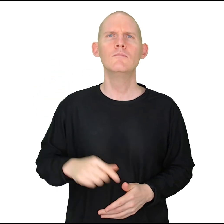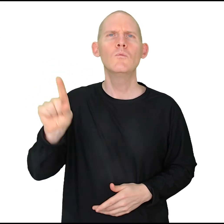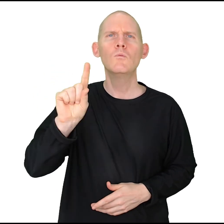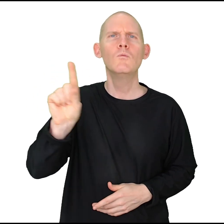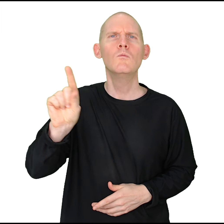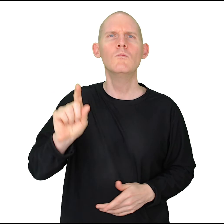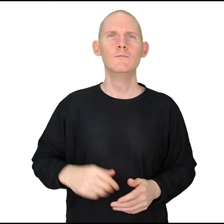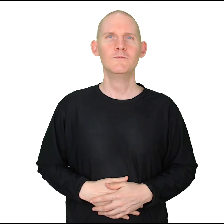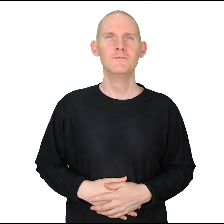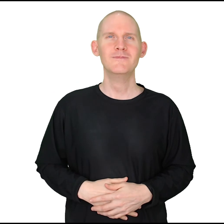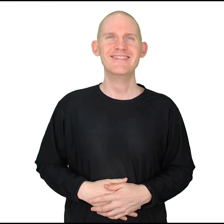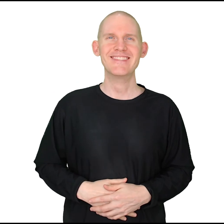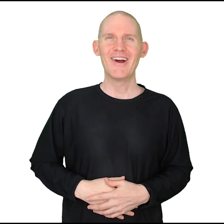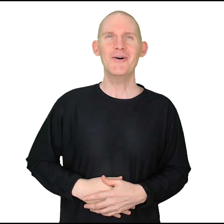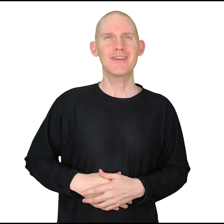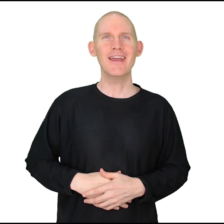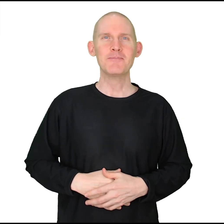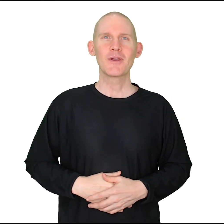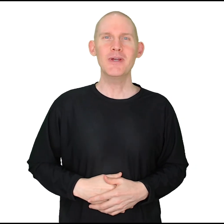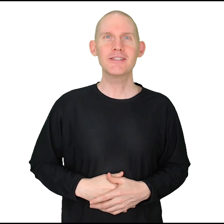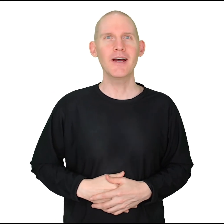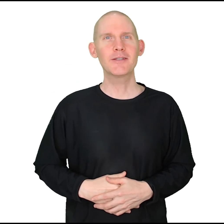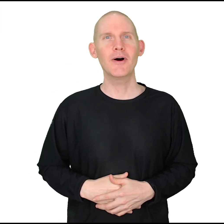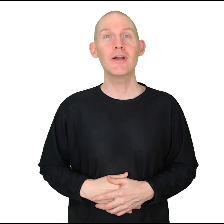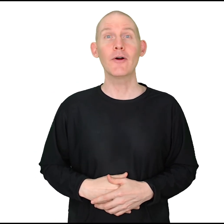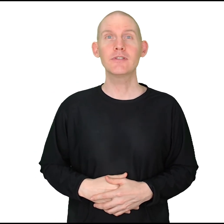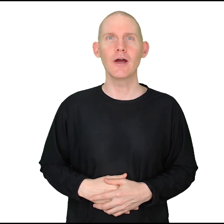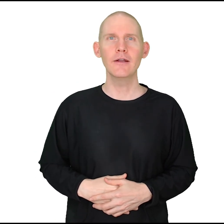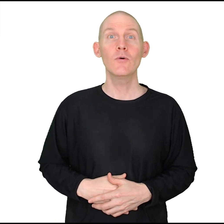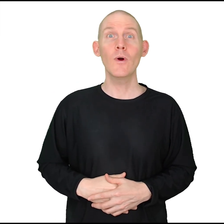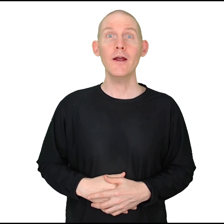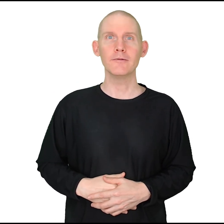Okay, we just talked about how to sign where.